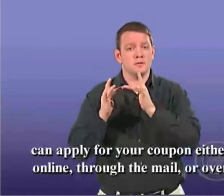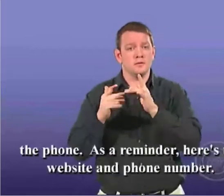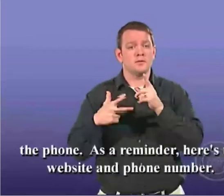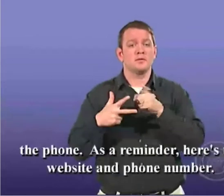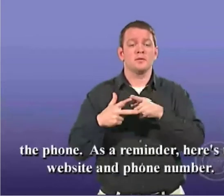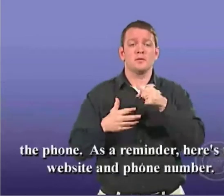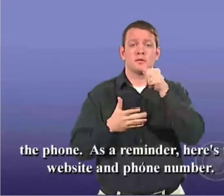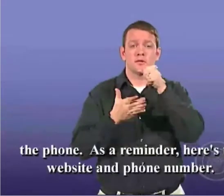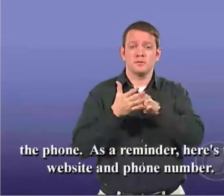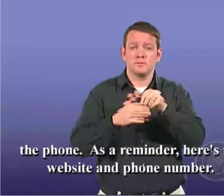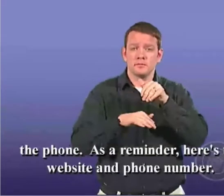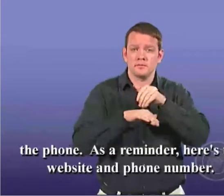the telephone.